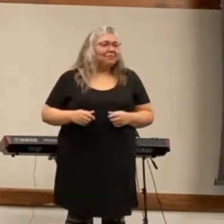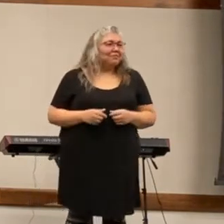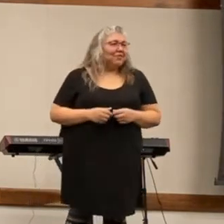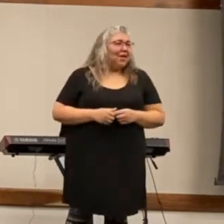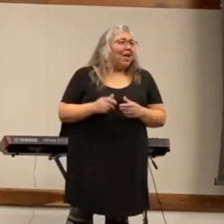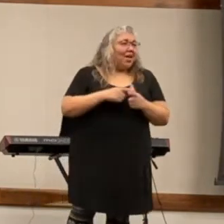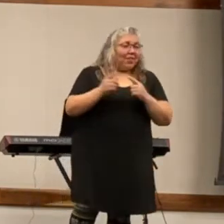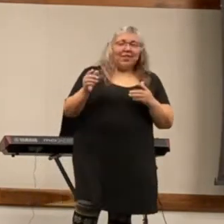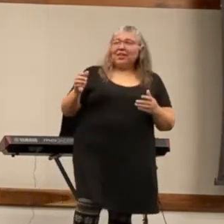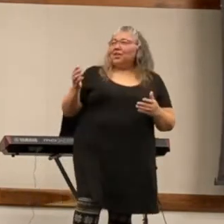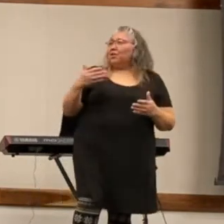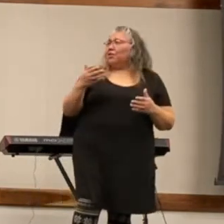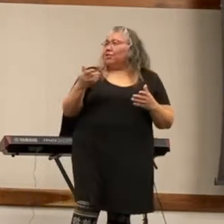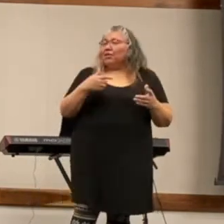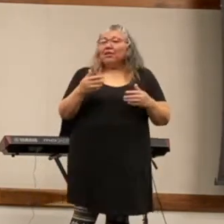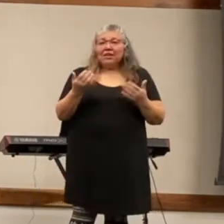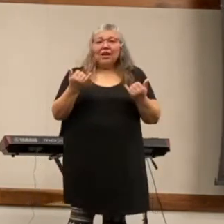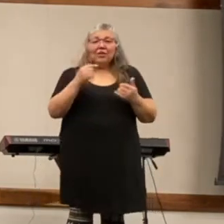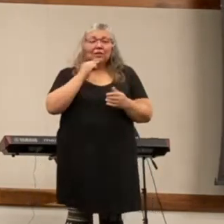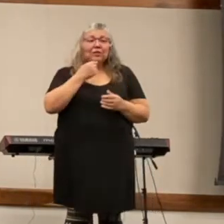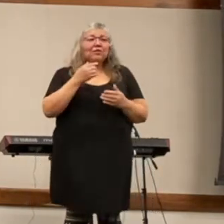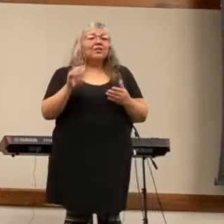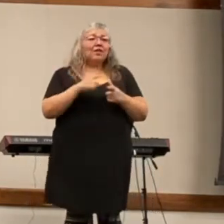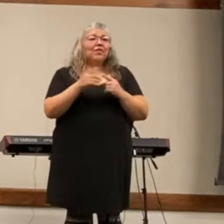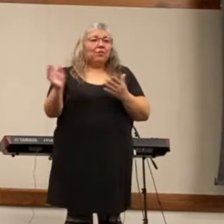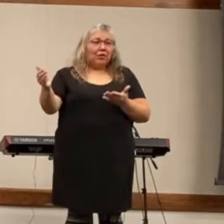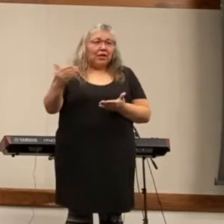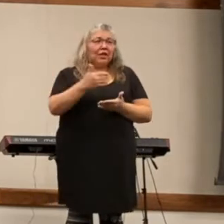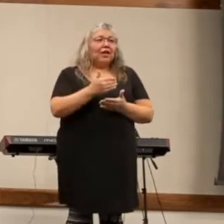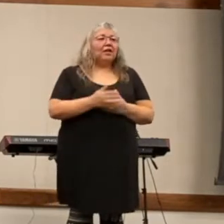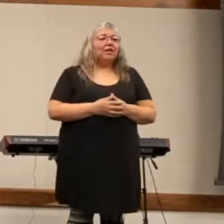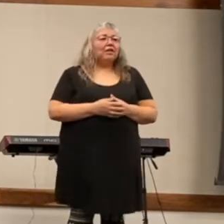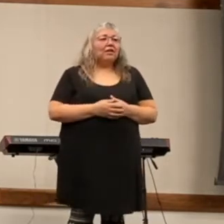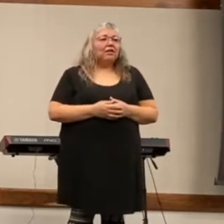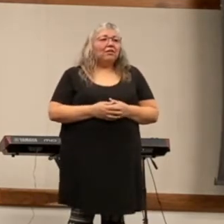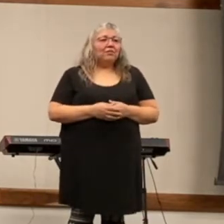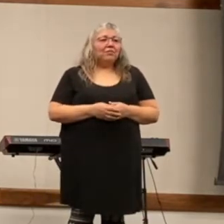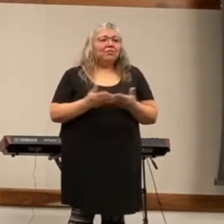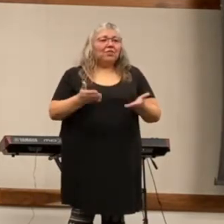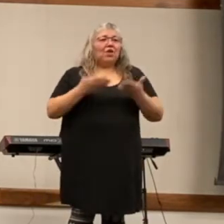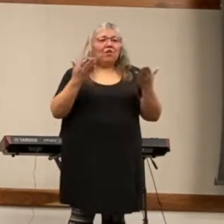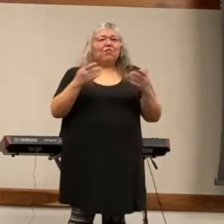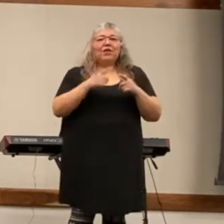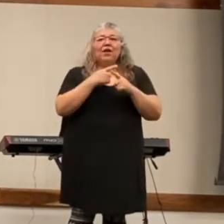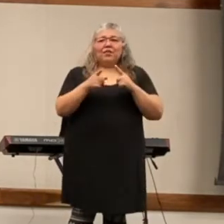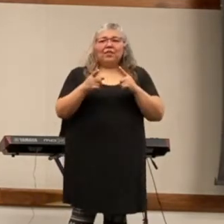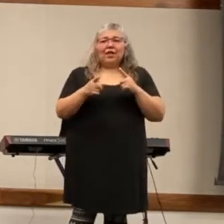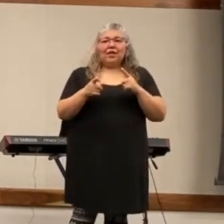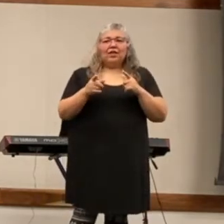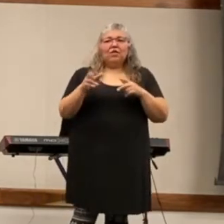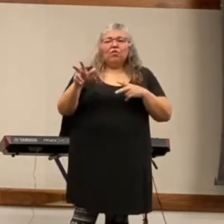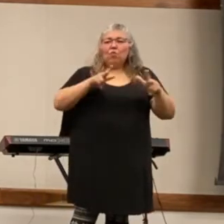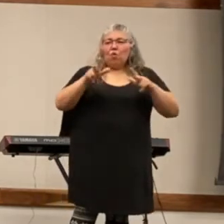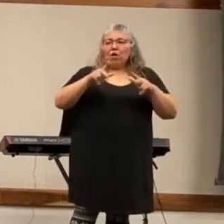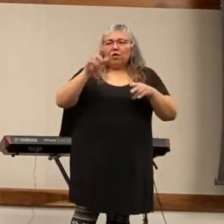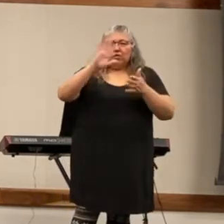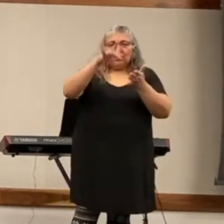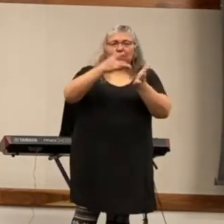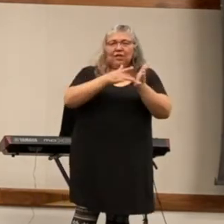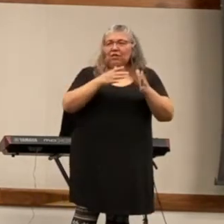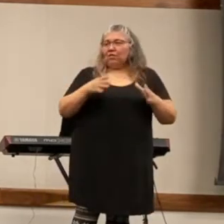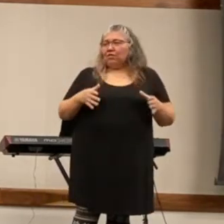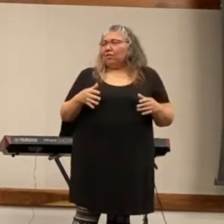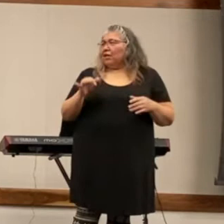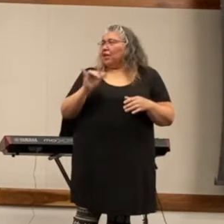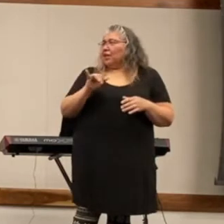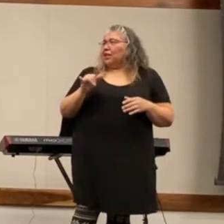Then they got it. I'm serious, right? And then they would collect the offering, and then they would all walk down to the center of the aisle